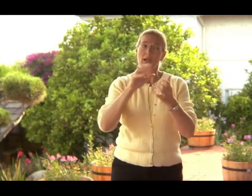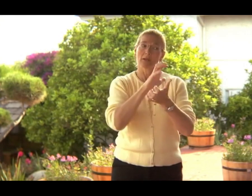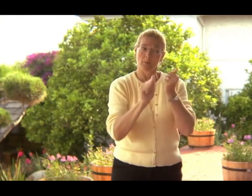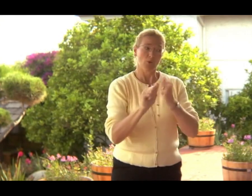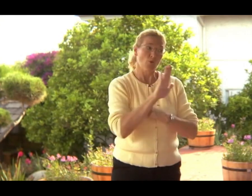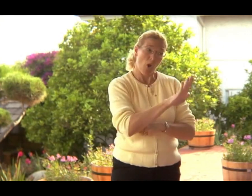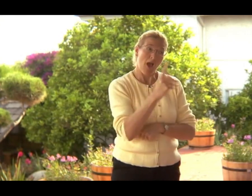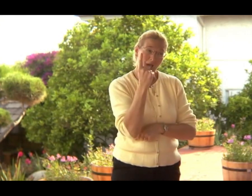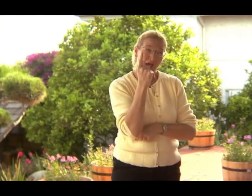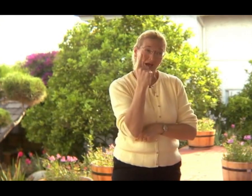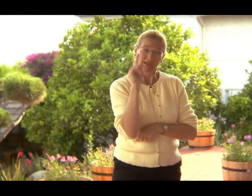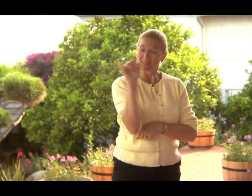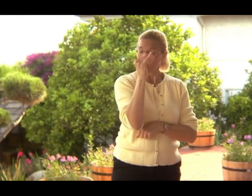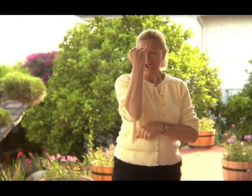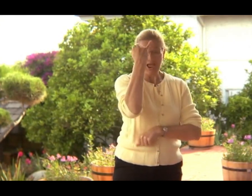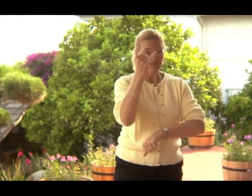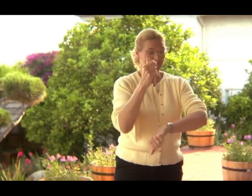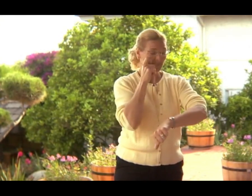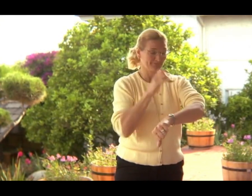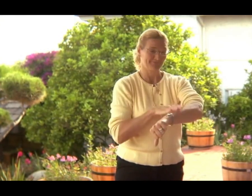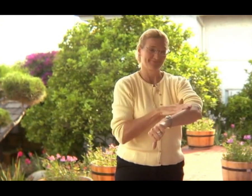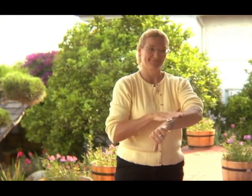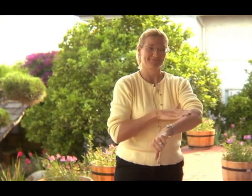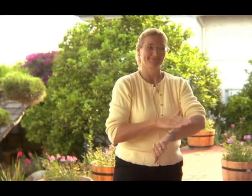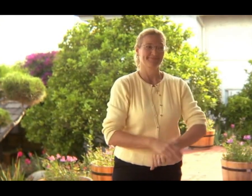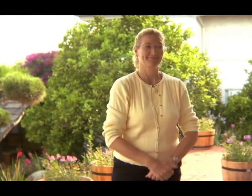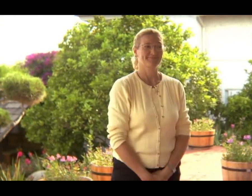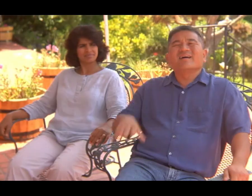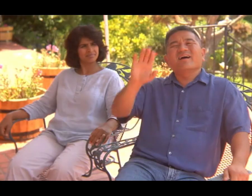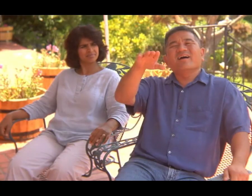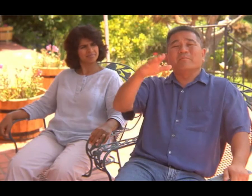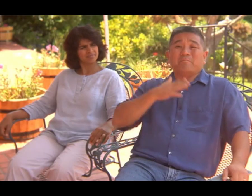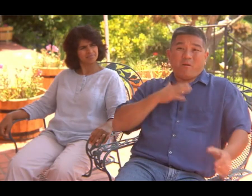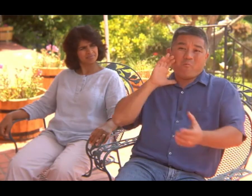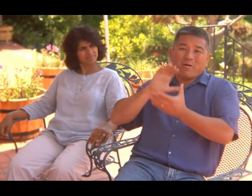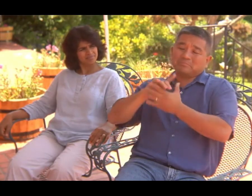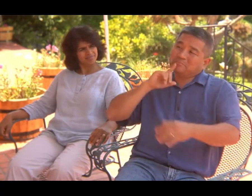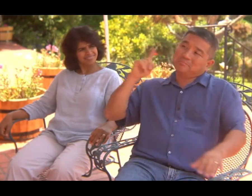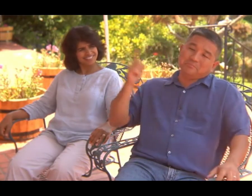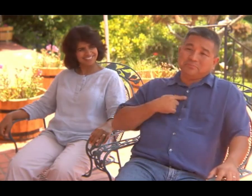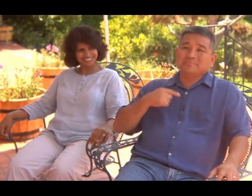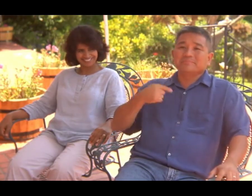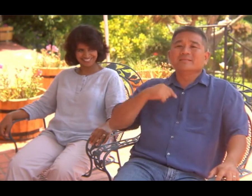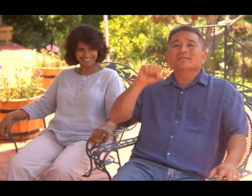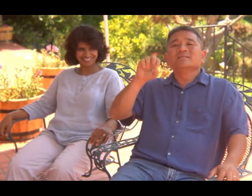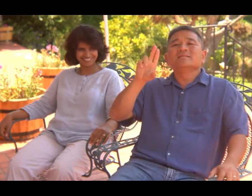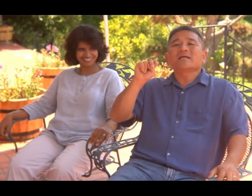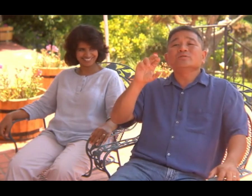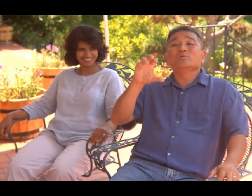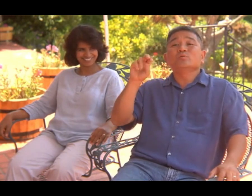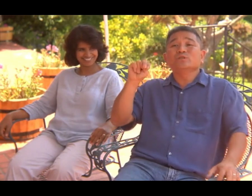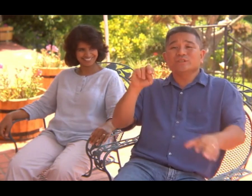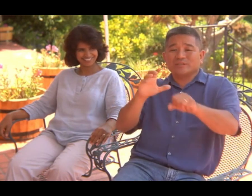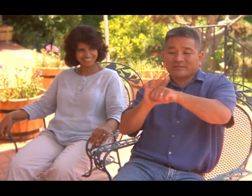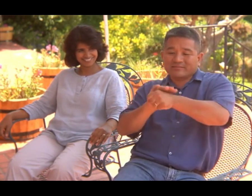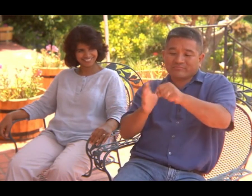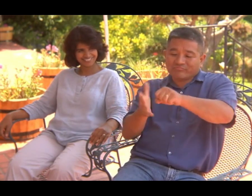Just like your skin, the sun can damage your eyes too. My wife always makes me put on sunscreen every single